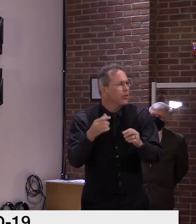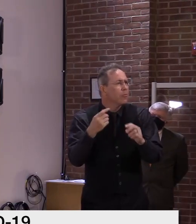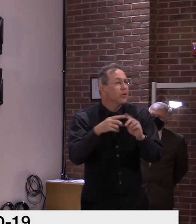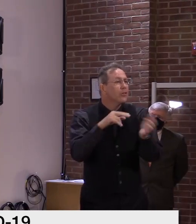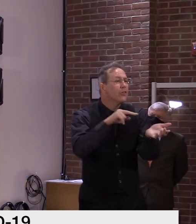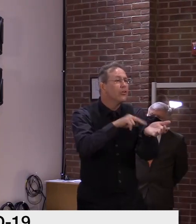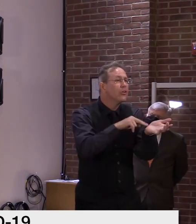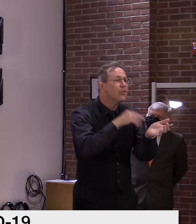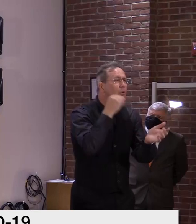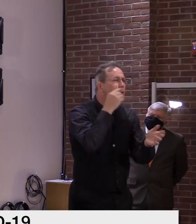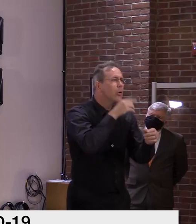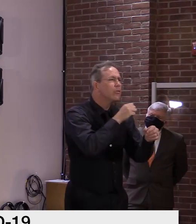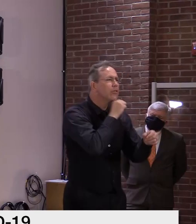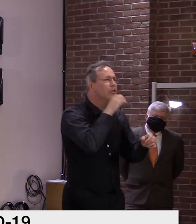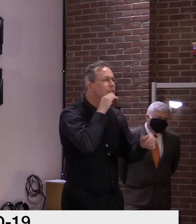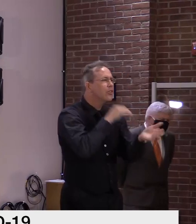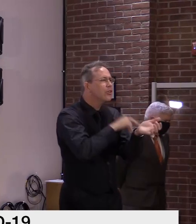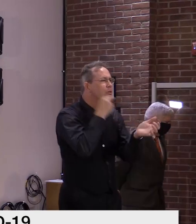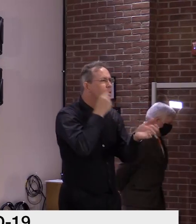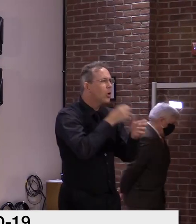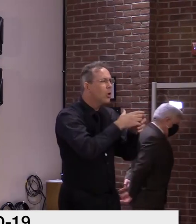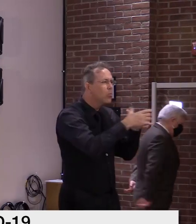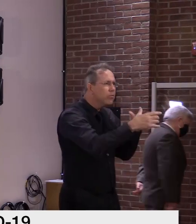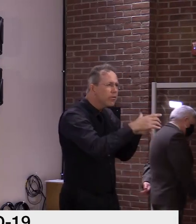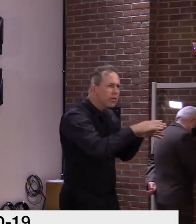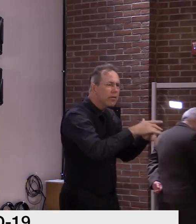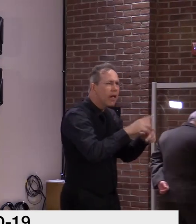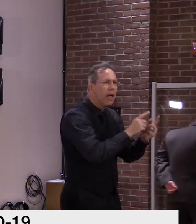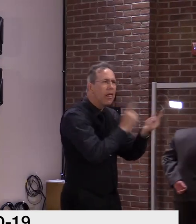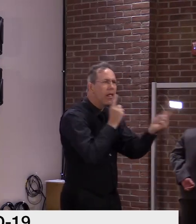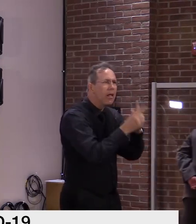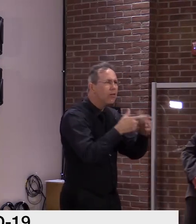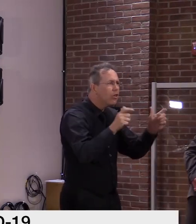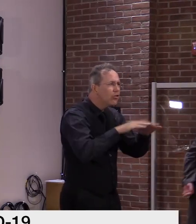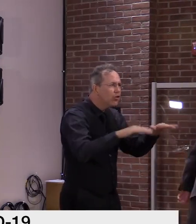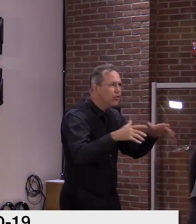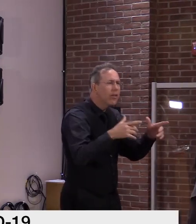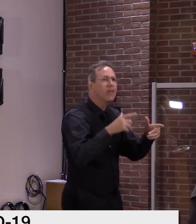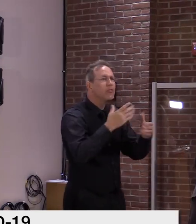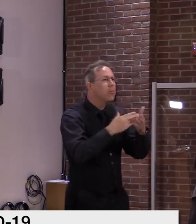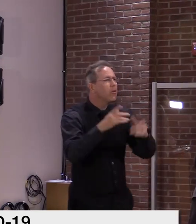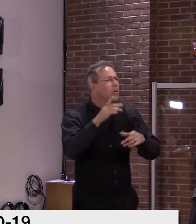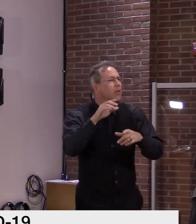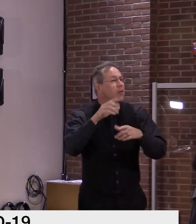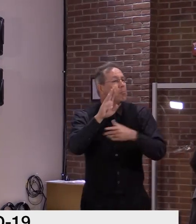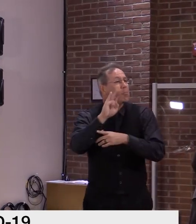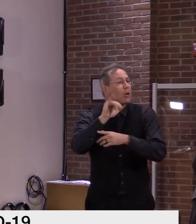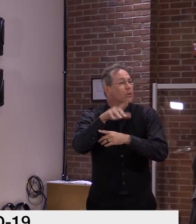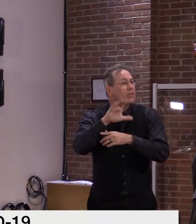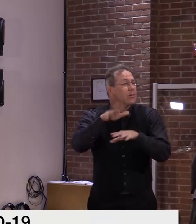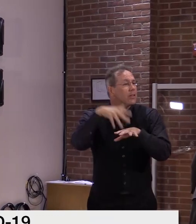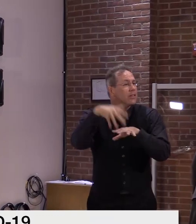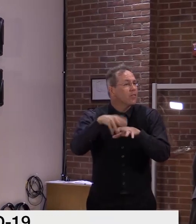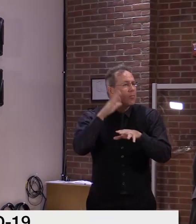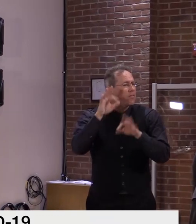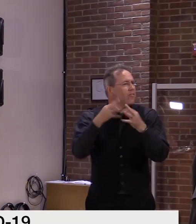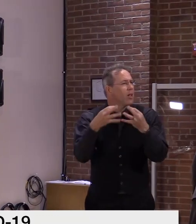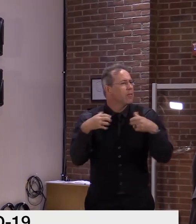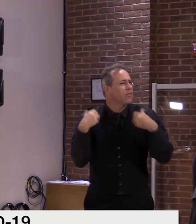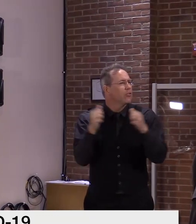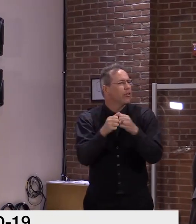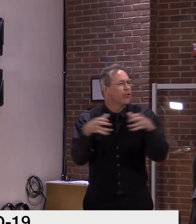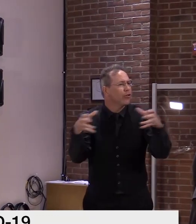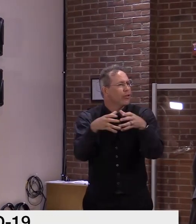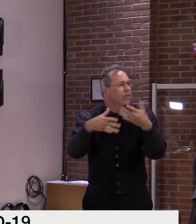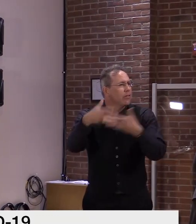cultural preference and a willingness and support at home, so that that part of the strategy couldn't help